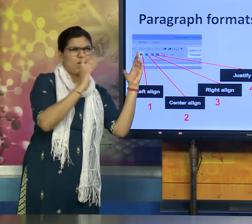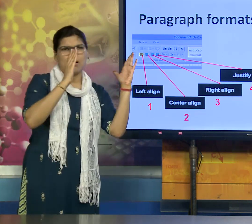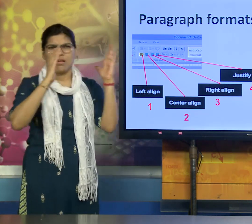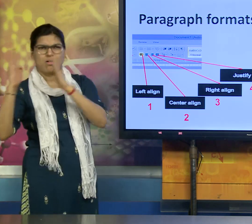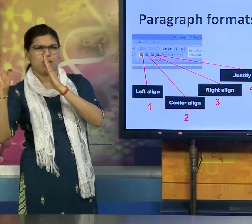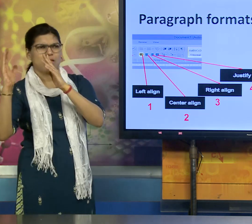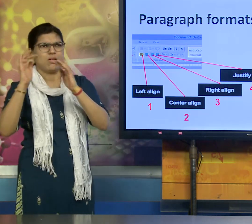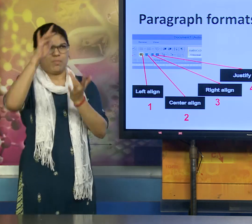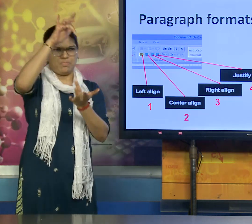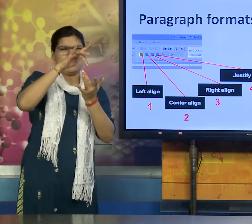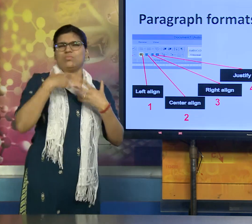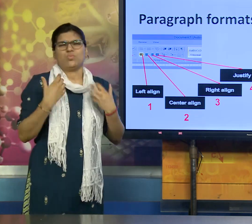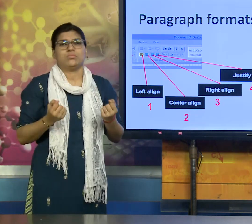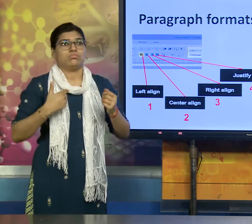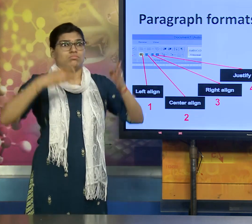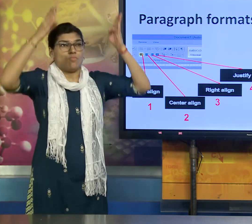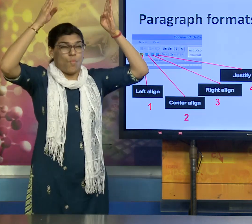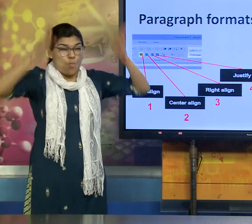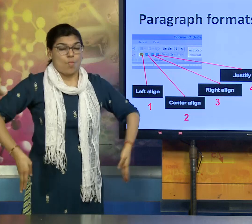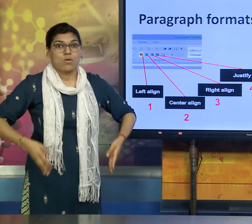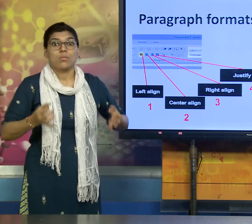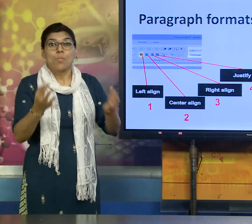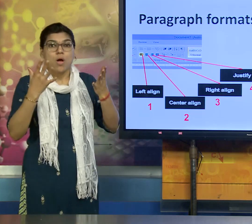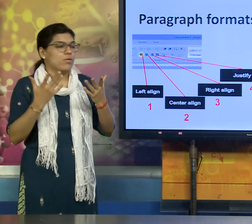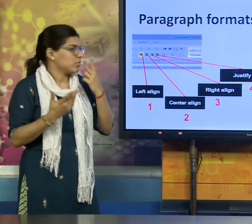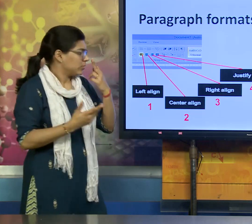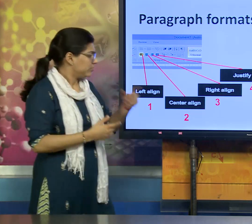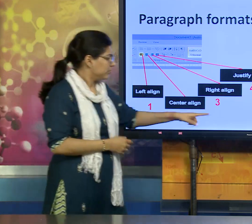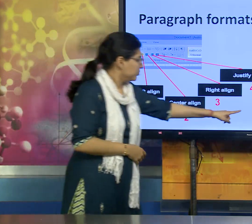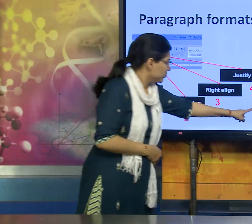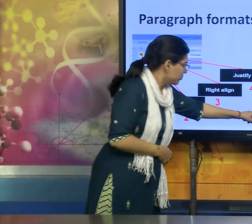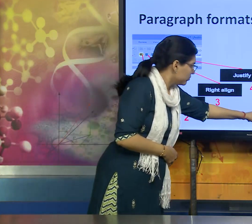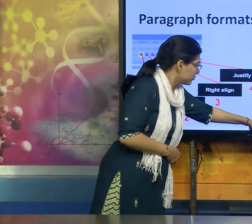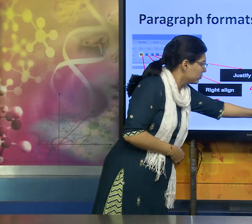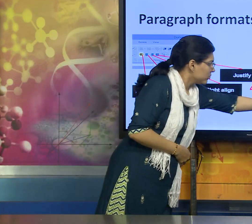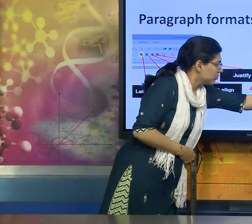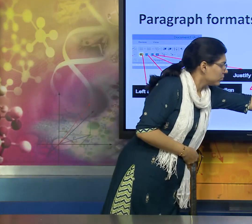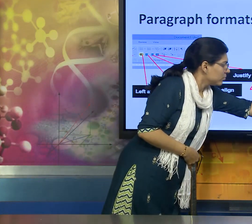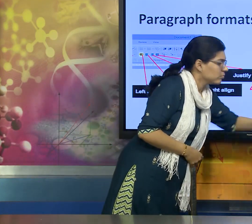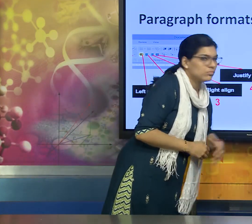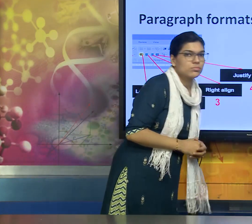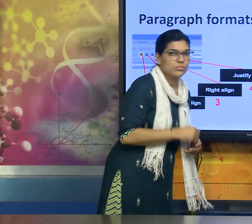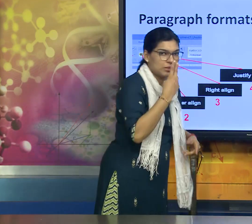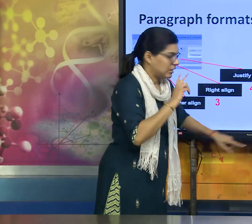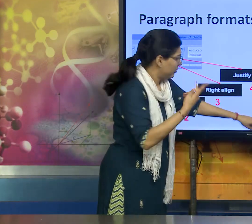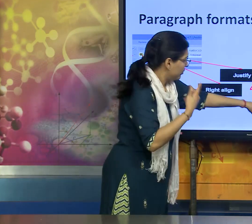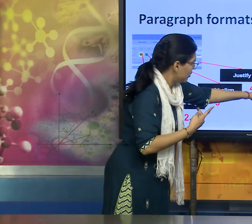justify. You don't want a text into right, left or center.